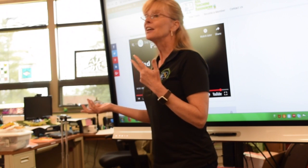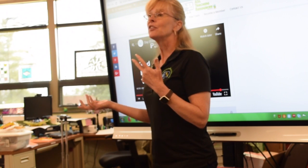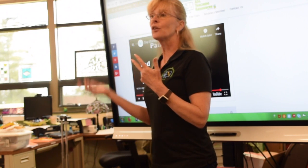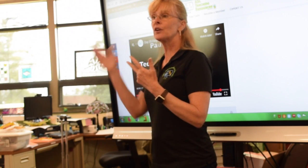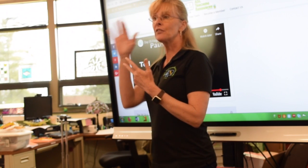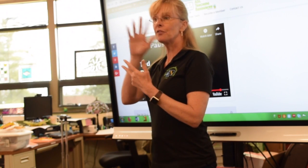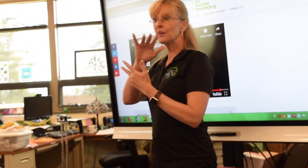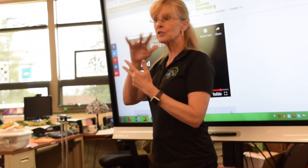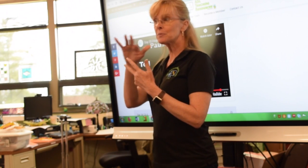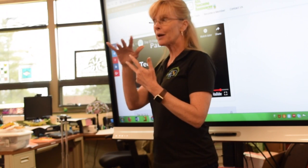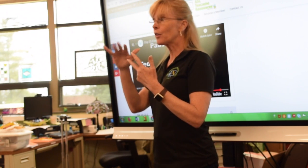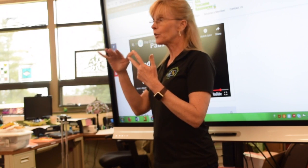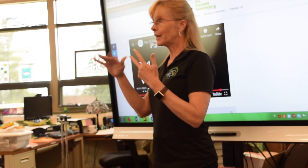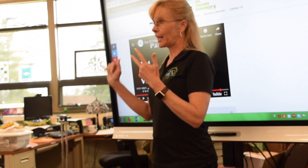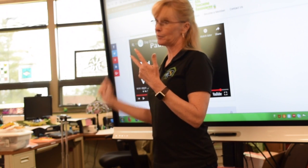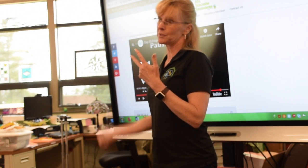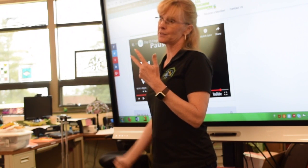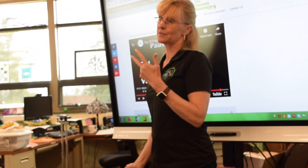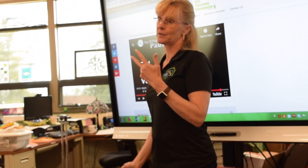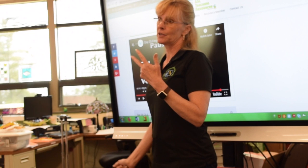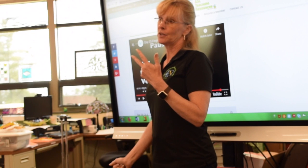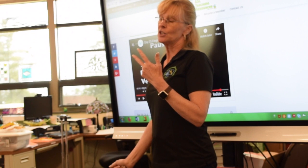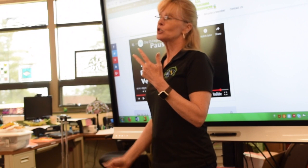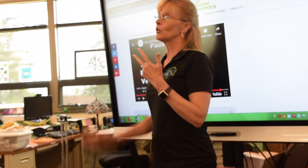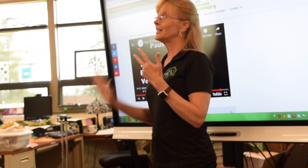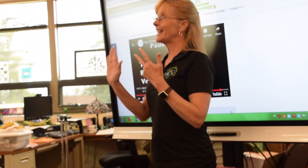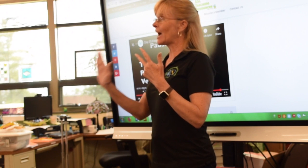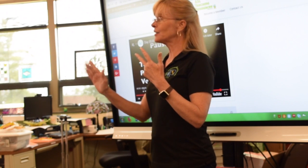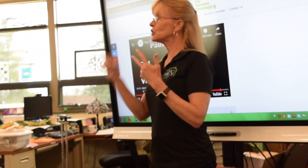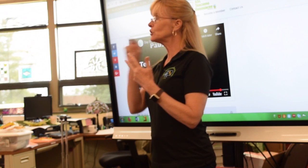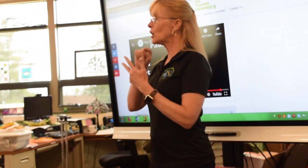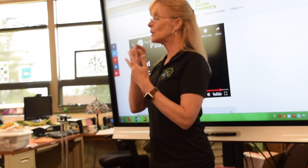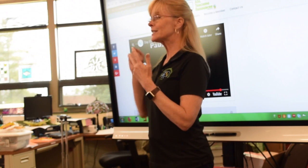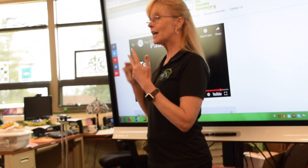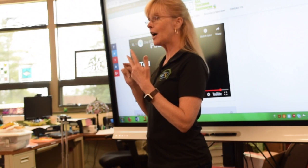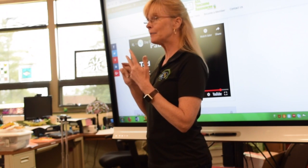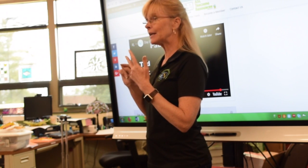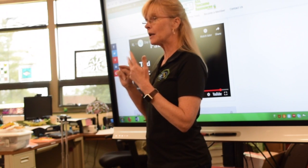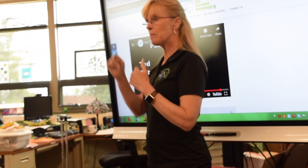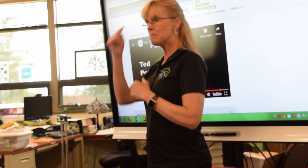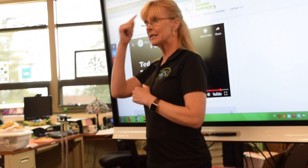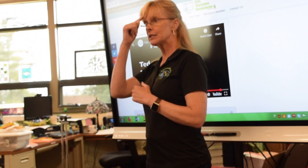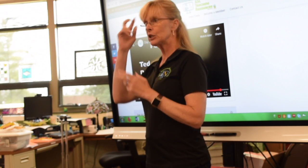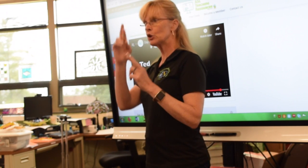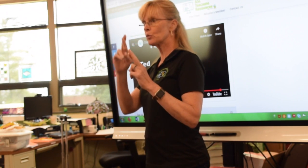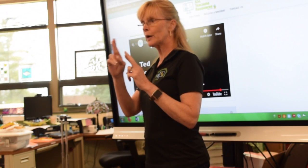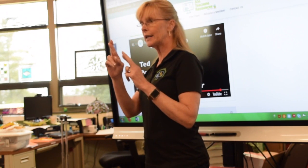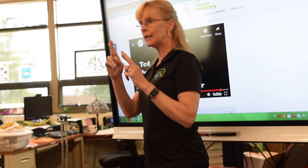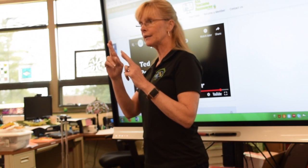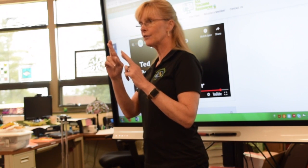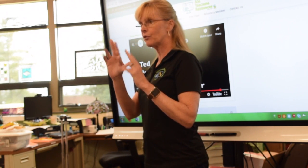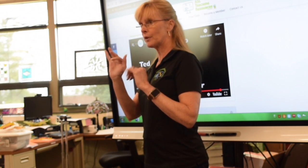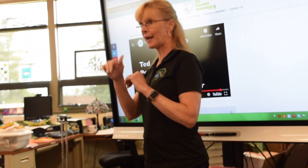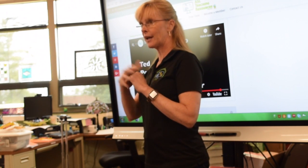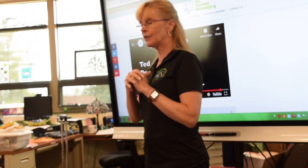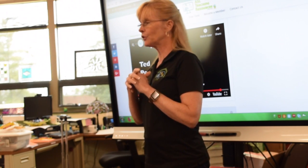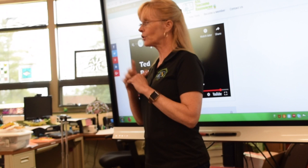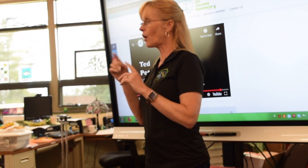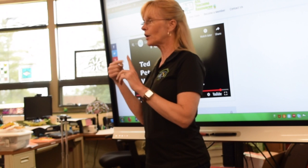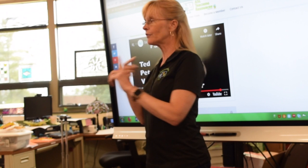They're going to finger spell their names. Yeah. So now that you know it's coming, mentally you're ready for that. If you're caught off